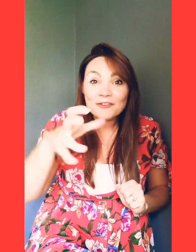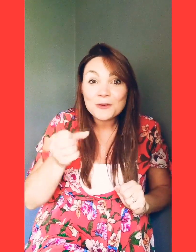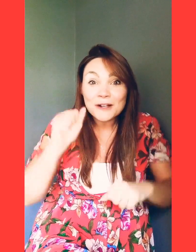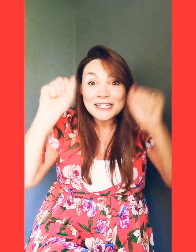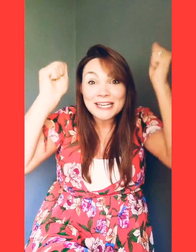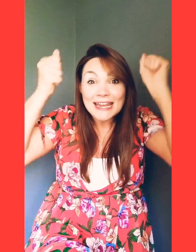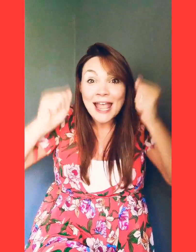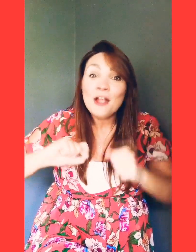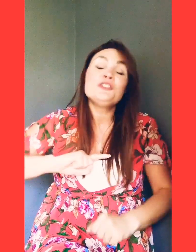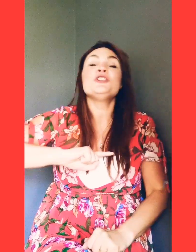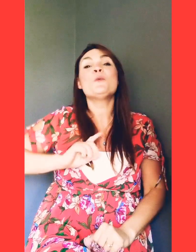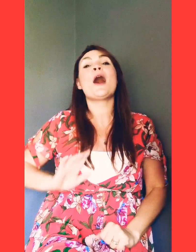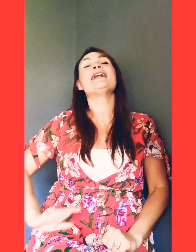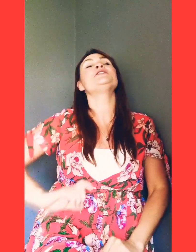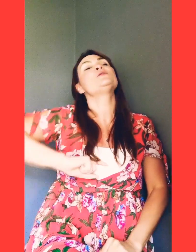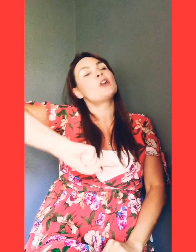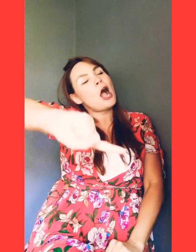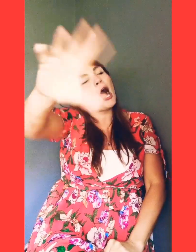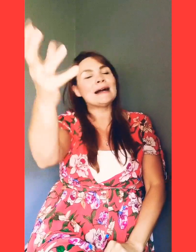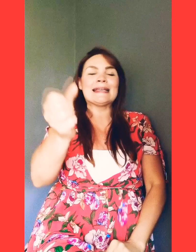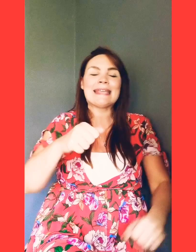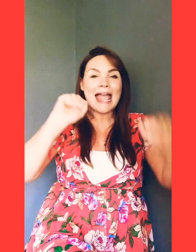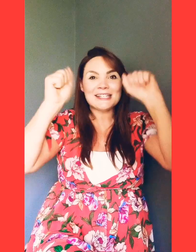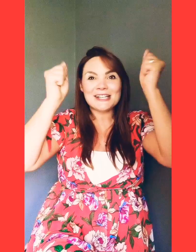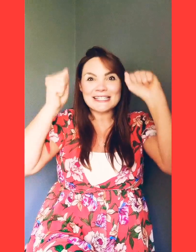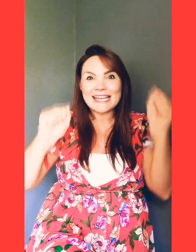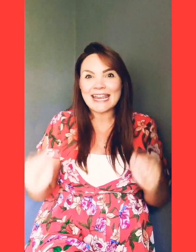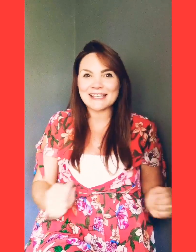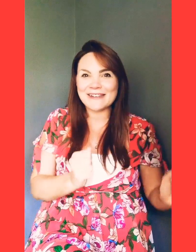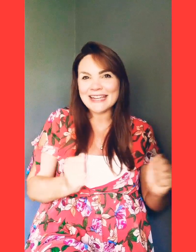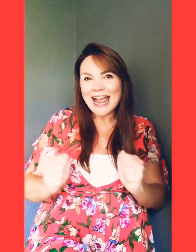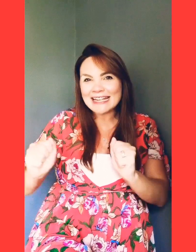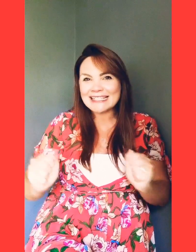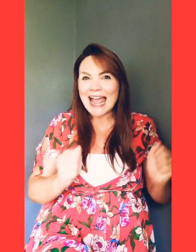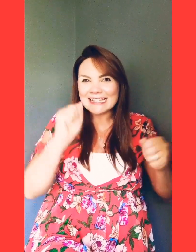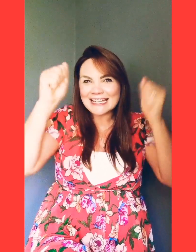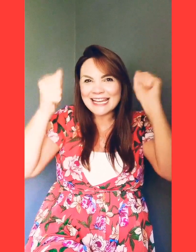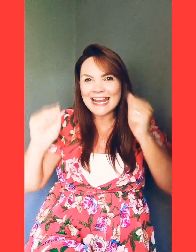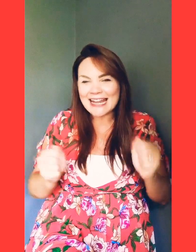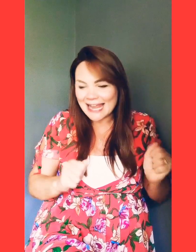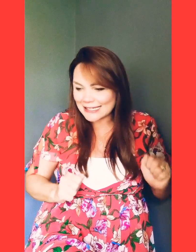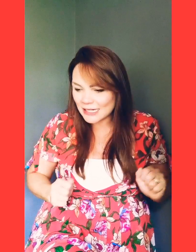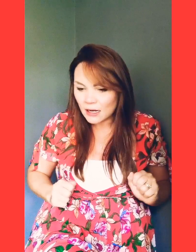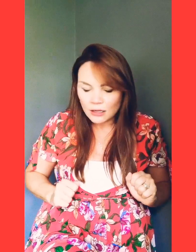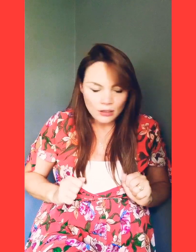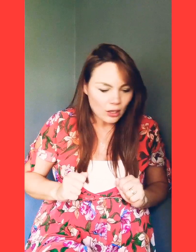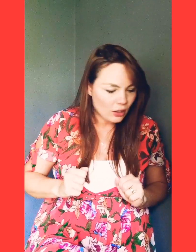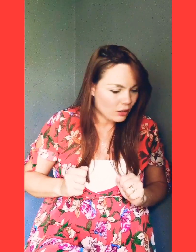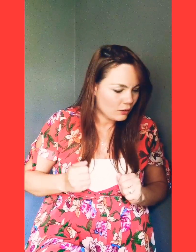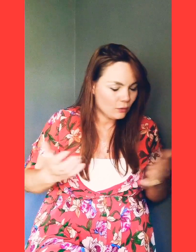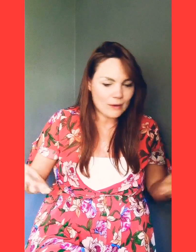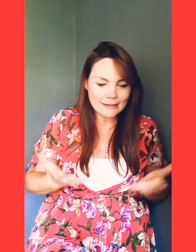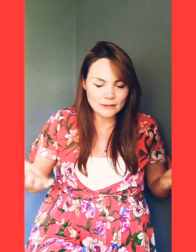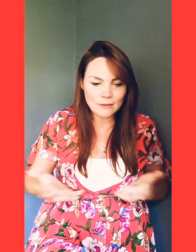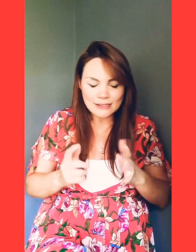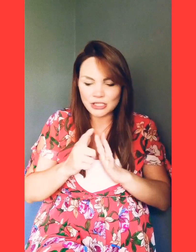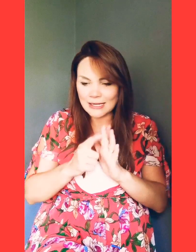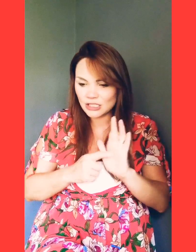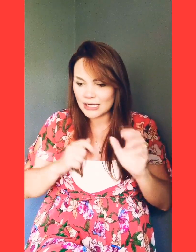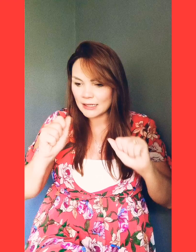you got a shaker? Do you want to go and get your shakers? We gotta dance and shake and dance and shake. Oh, where's Jane's